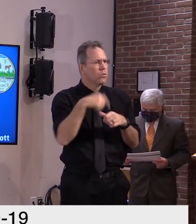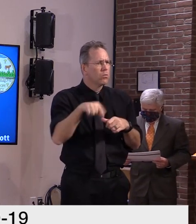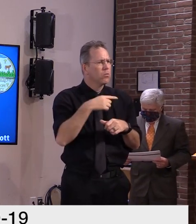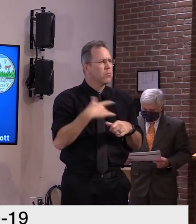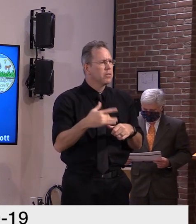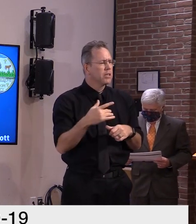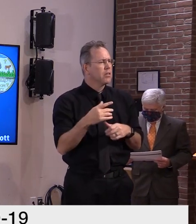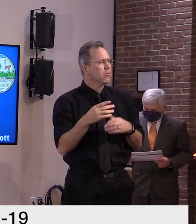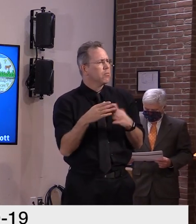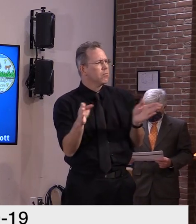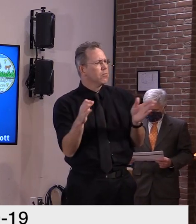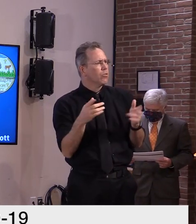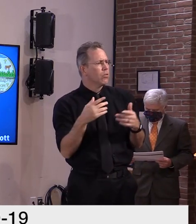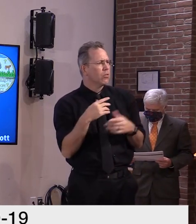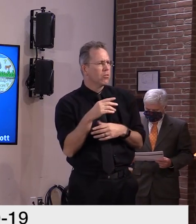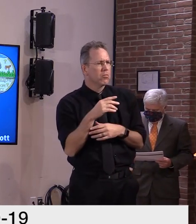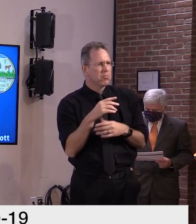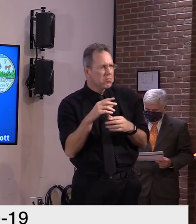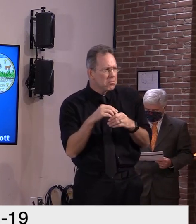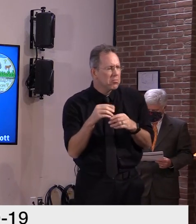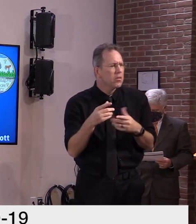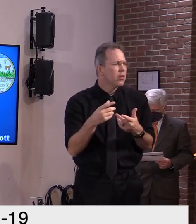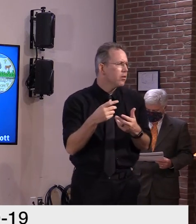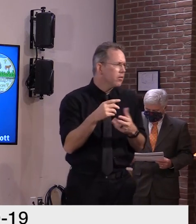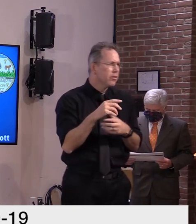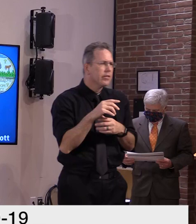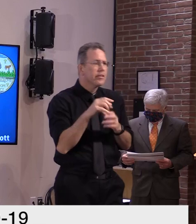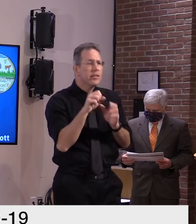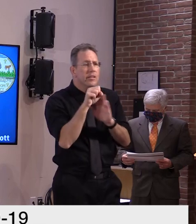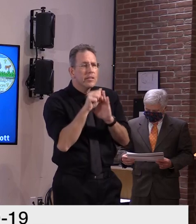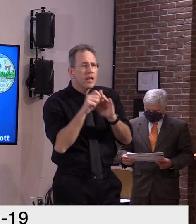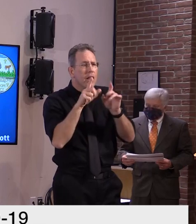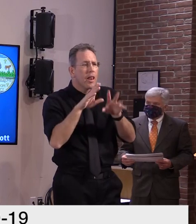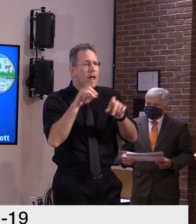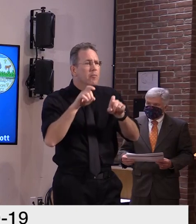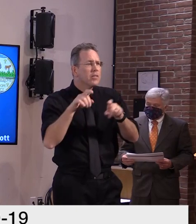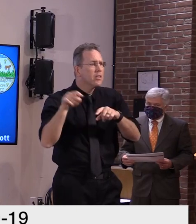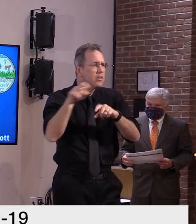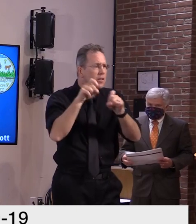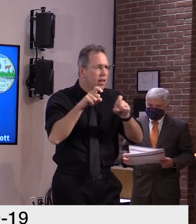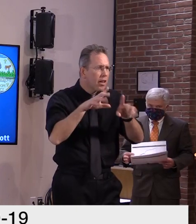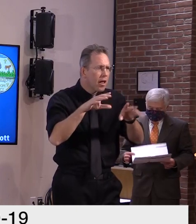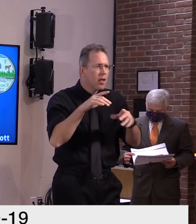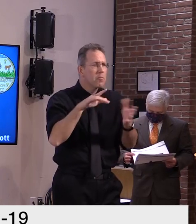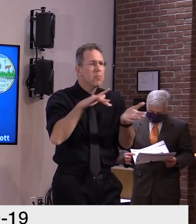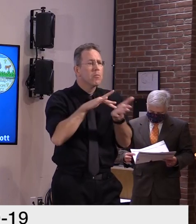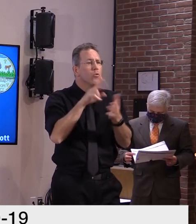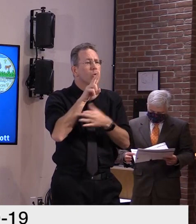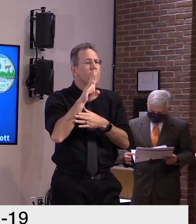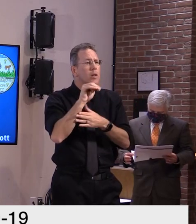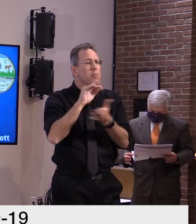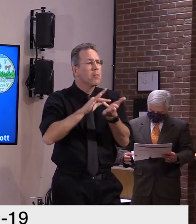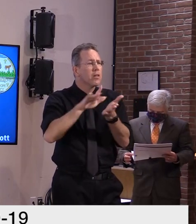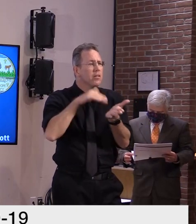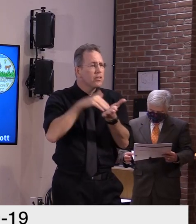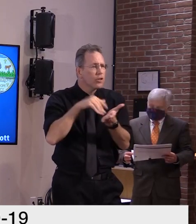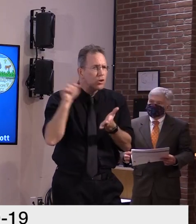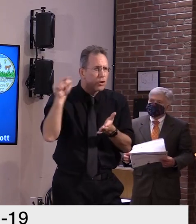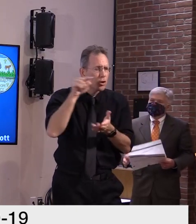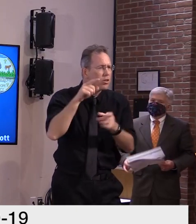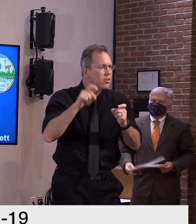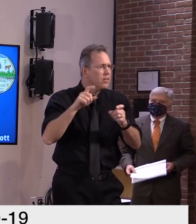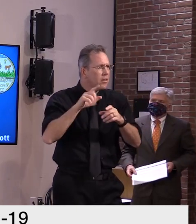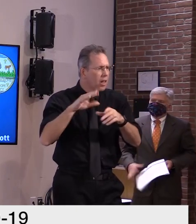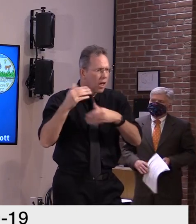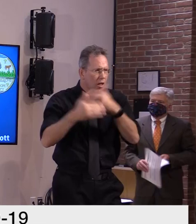including the ones run in the state lab, the ones run in conjunction with UVM Medical Center, the ones sent to Broad, and the ones sent to several